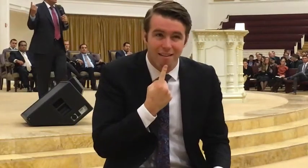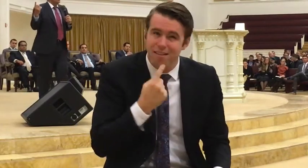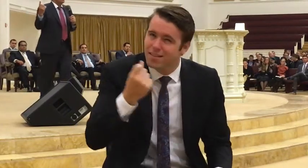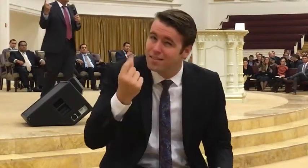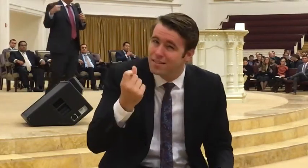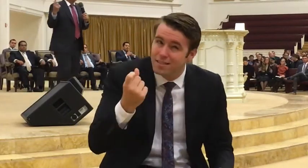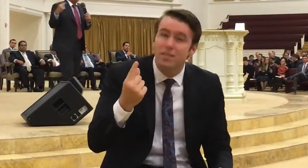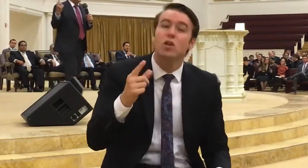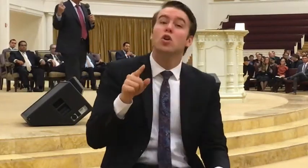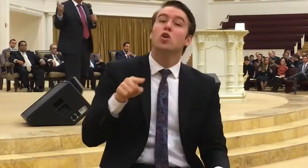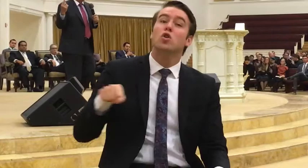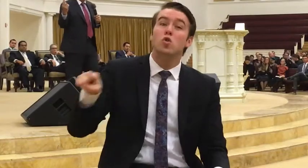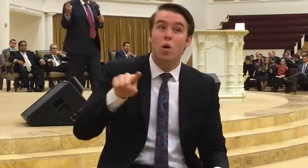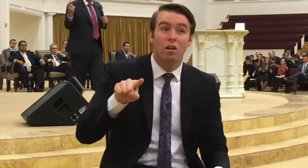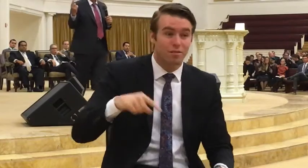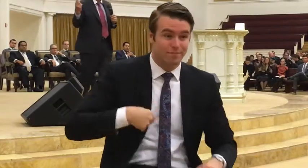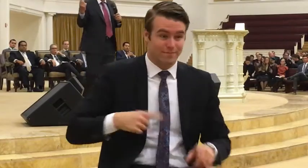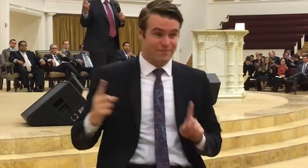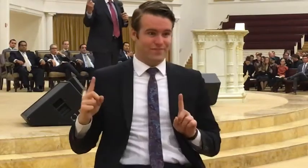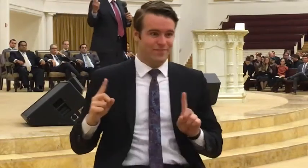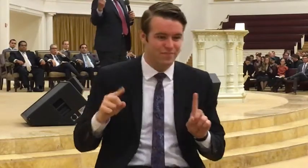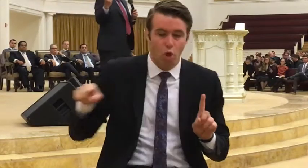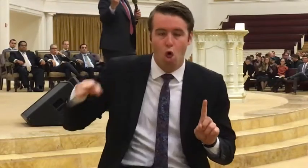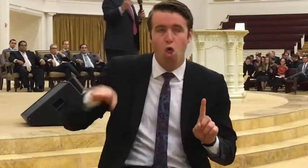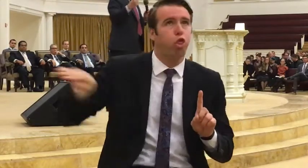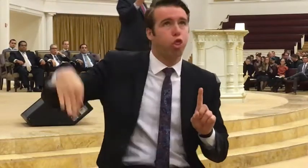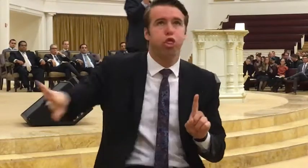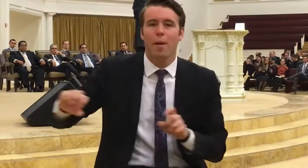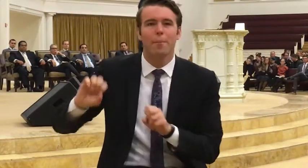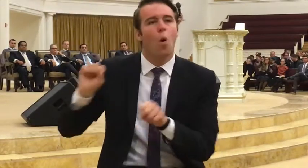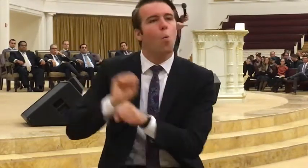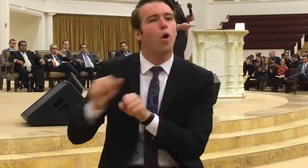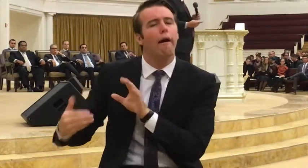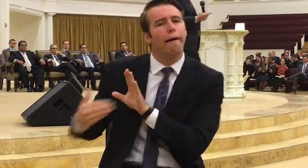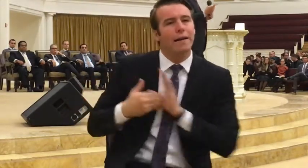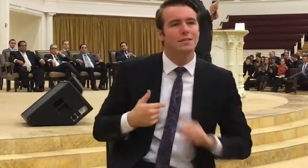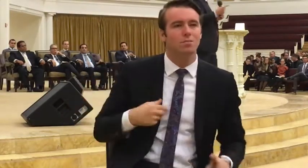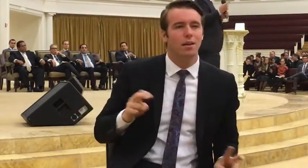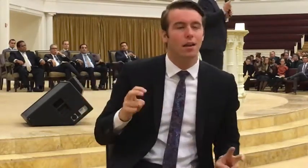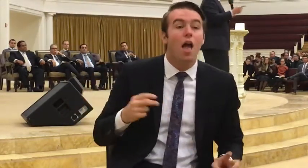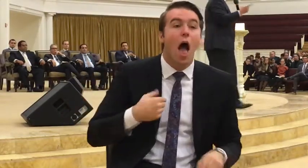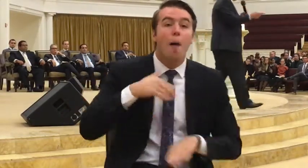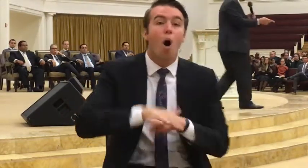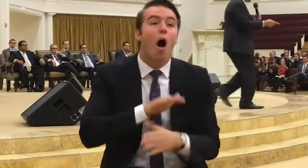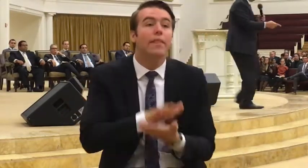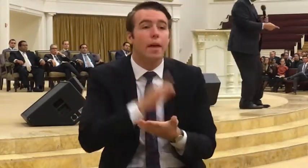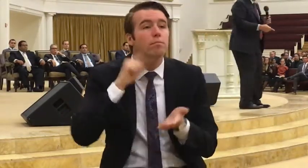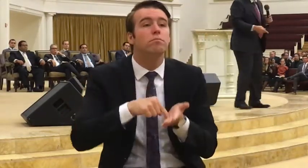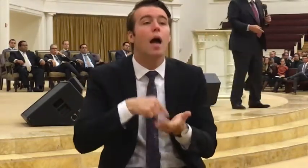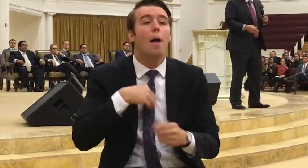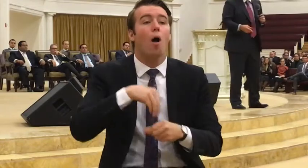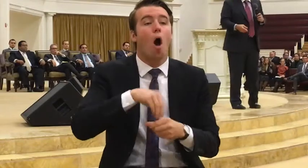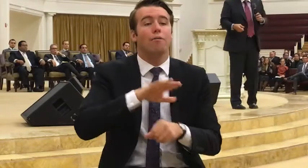You see, you're working against me. When I'm at the campus and everybody knows we go to the Rock